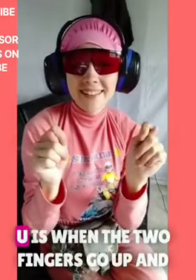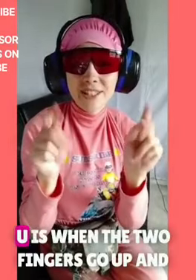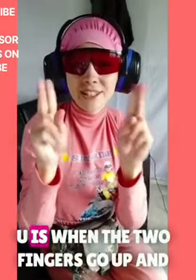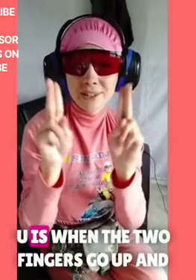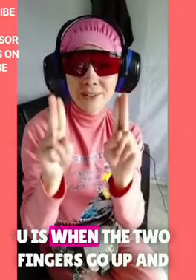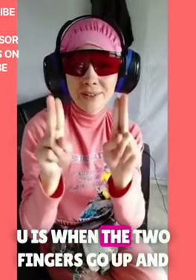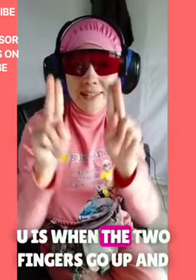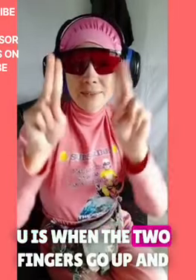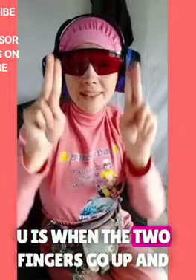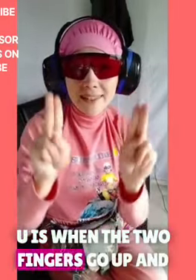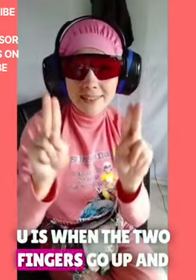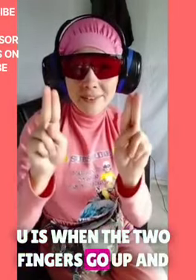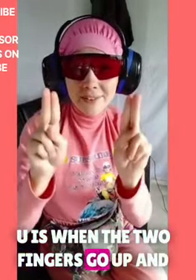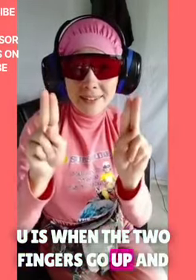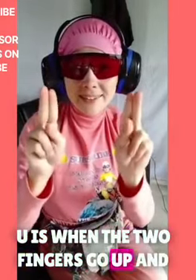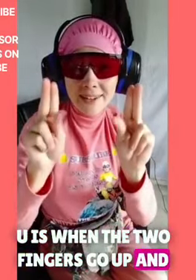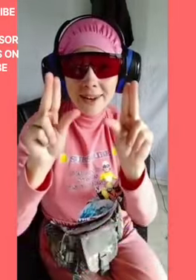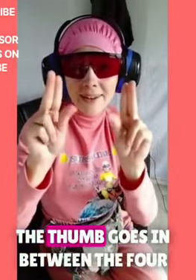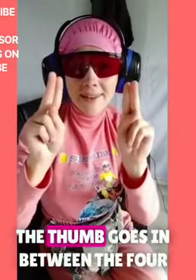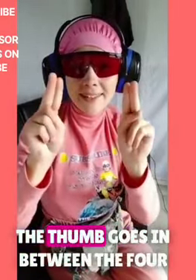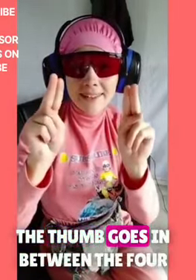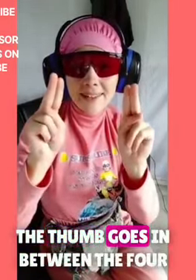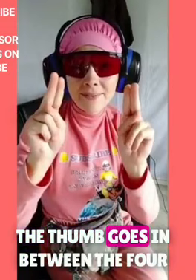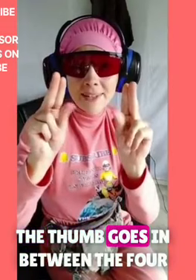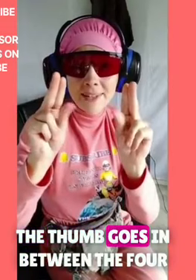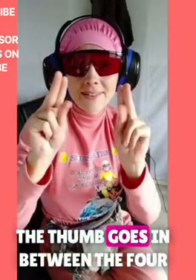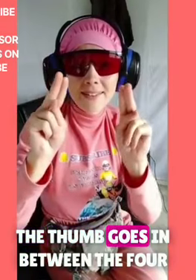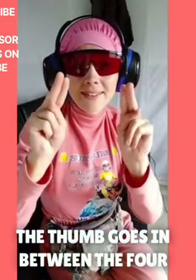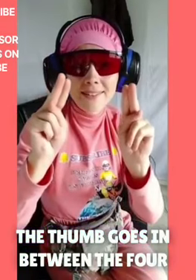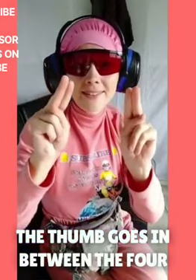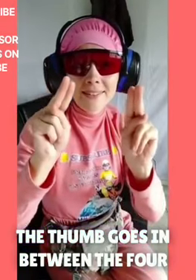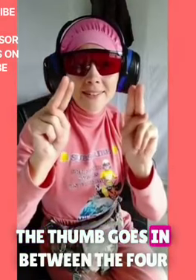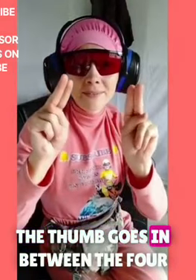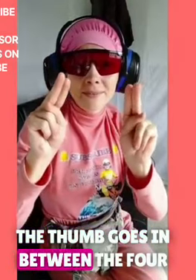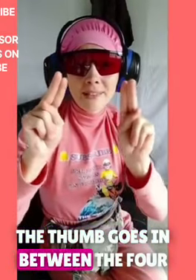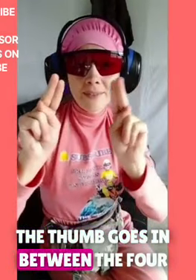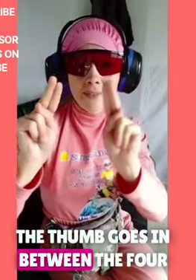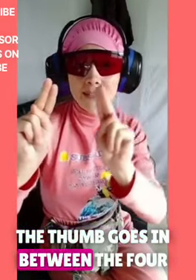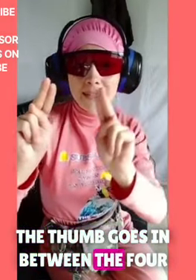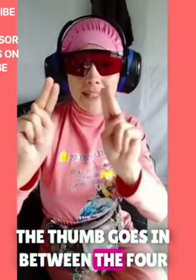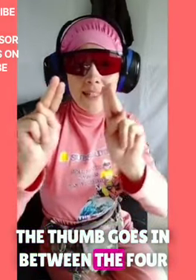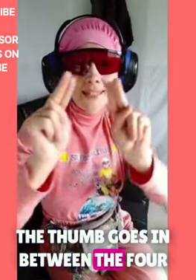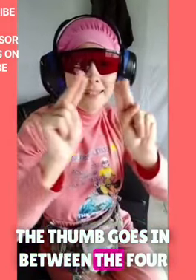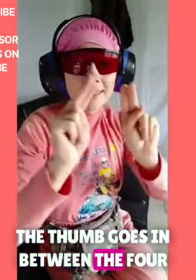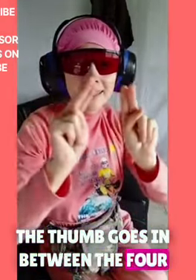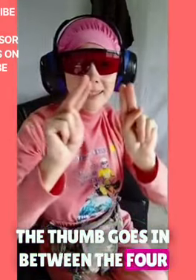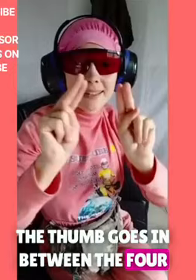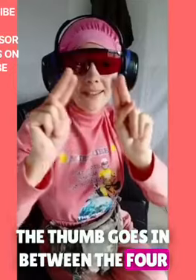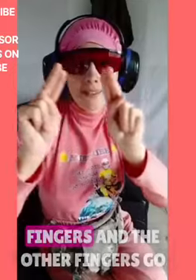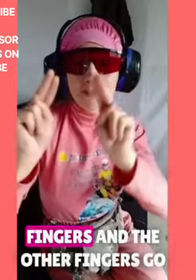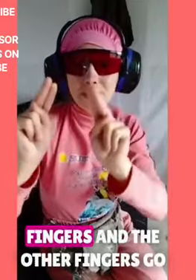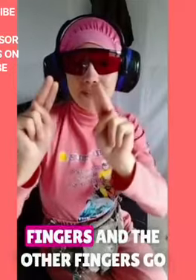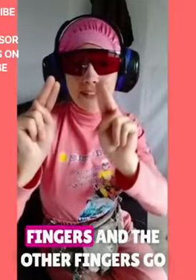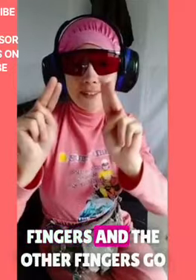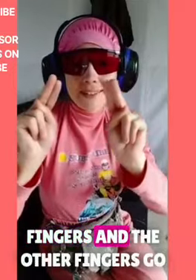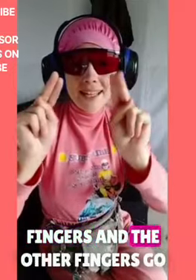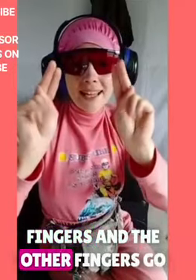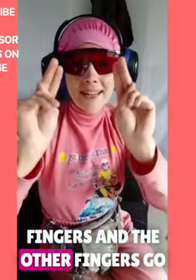U is when the two fingers go up and the thumb goes in between the four fingers and the other